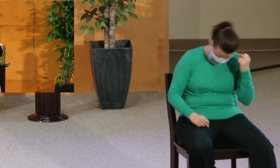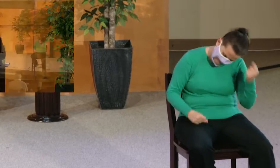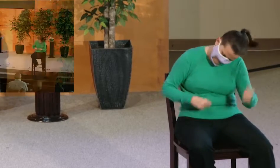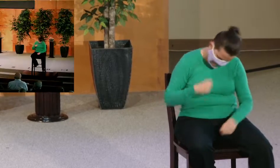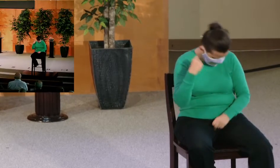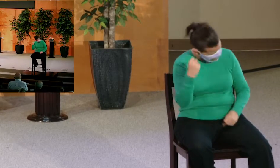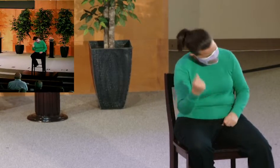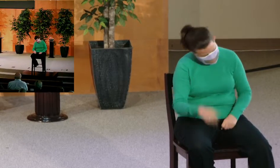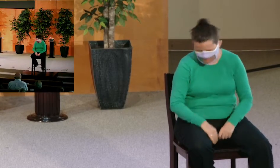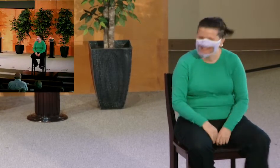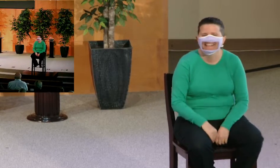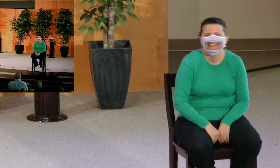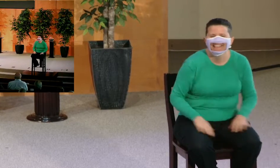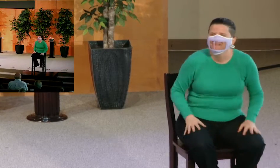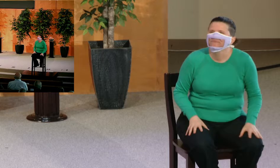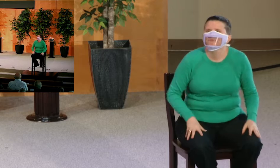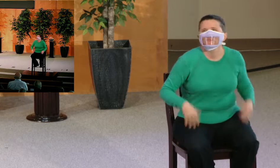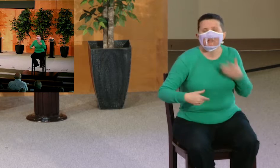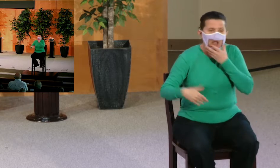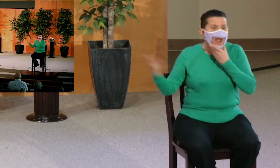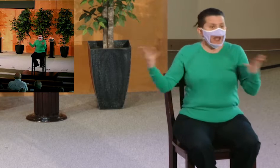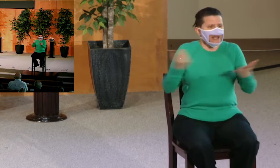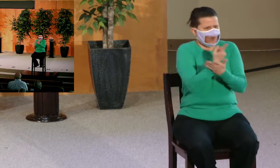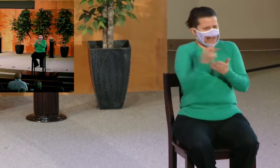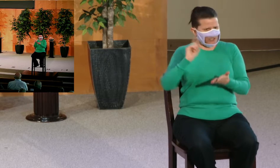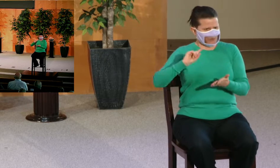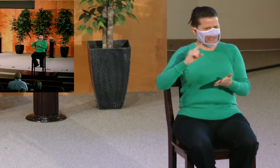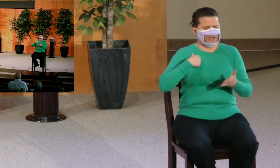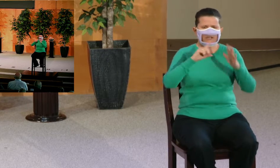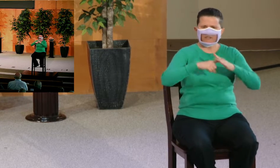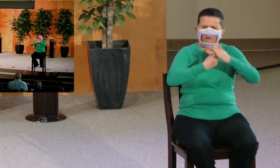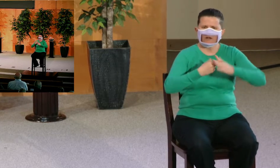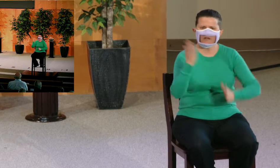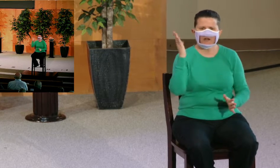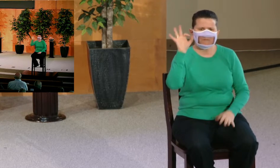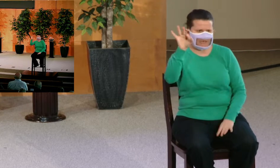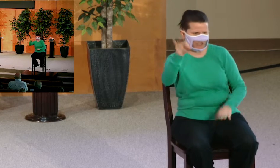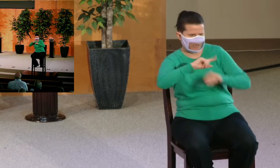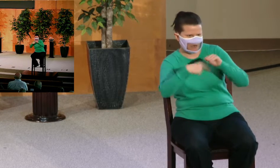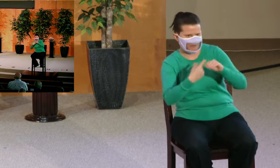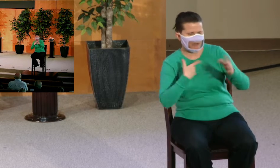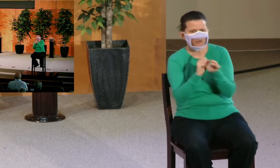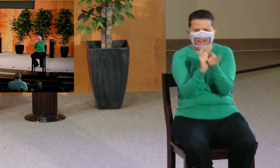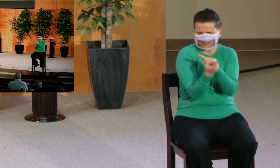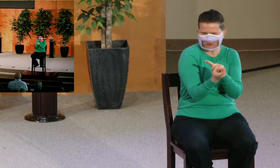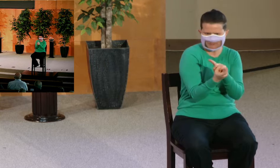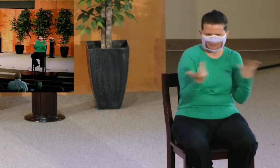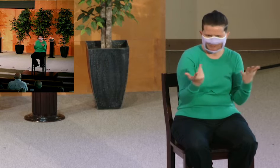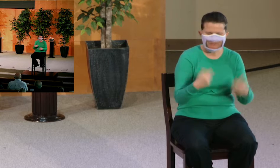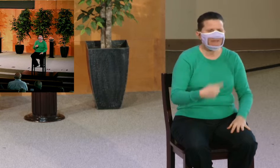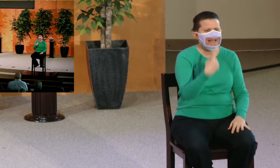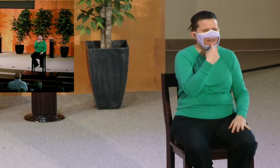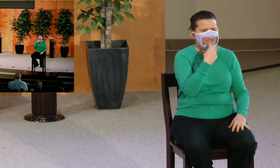down. Well, last week when I did the talk here about change, I said to you that